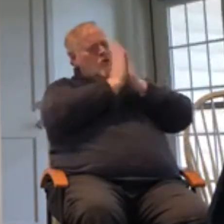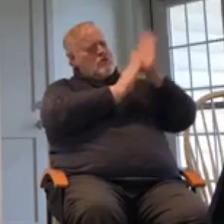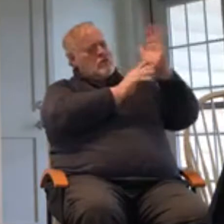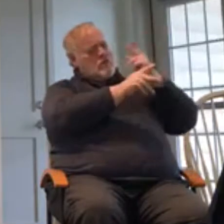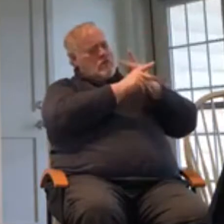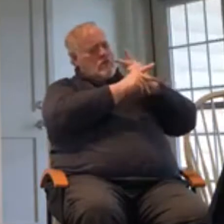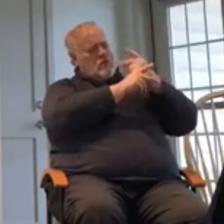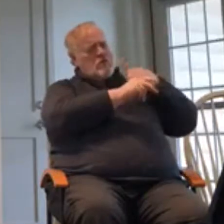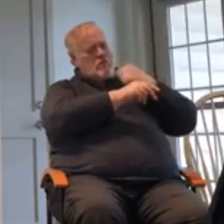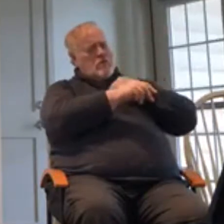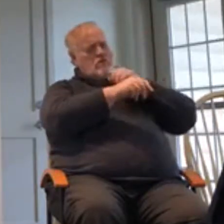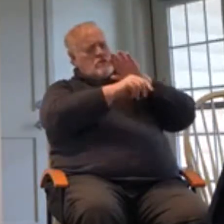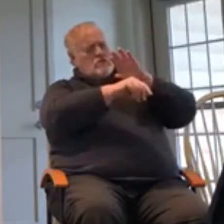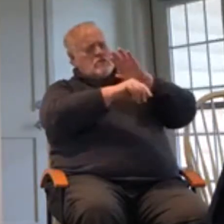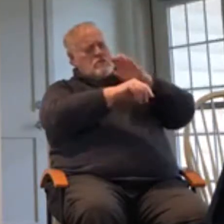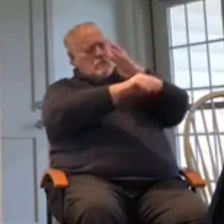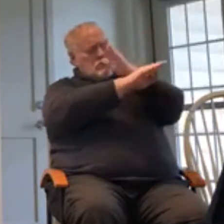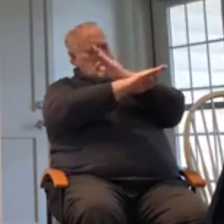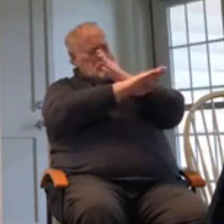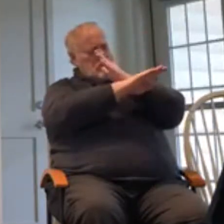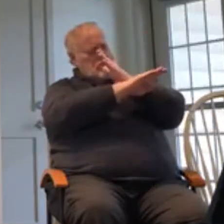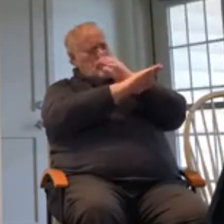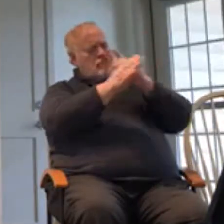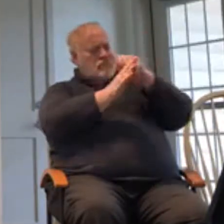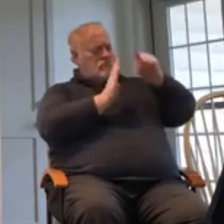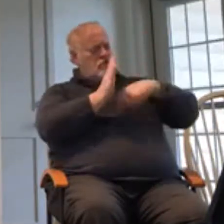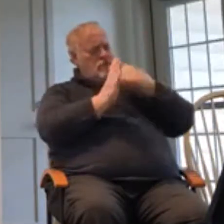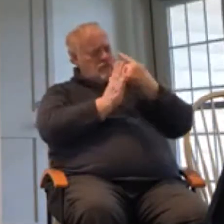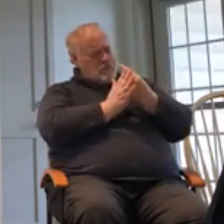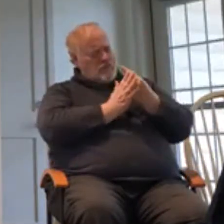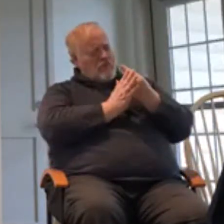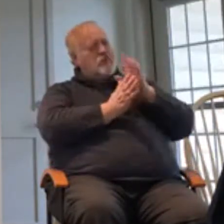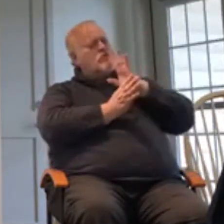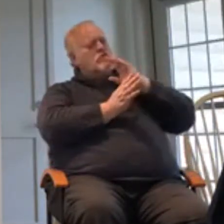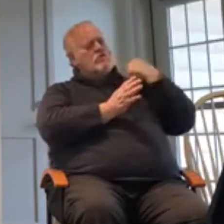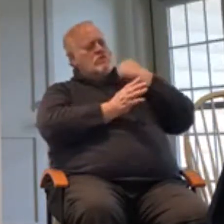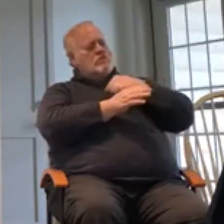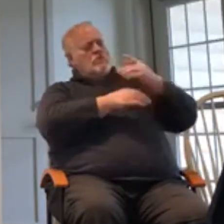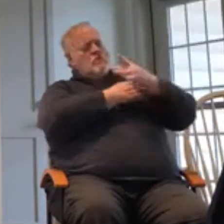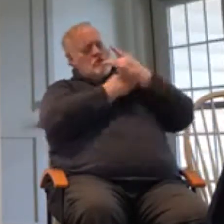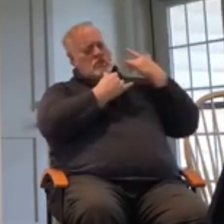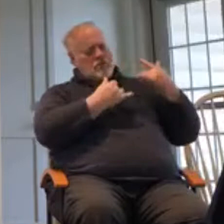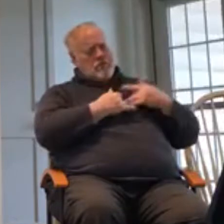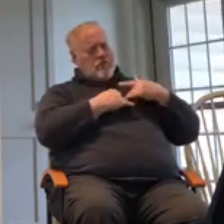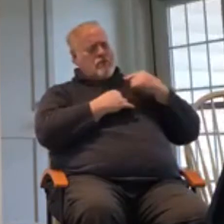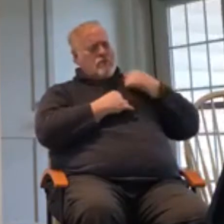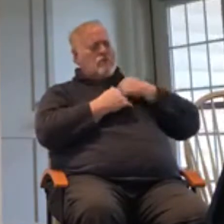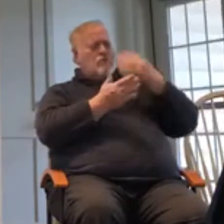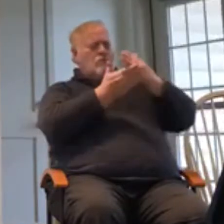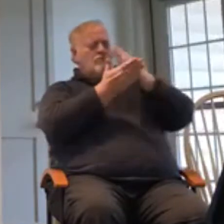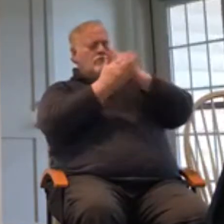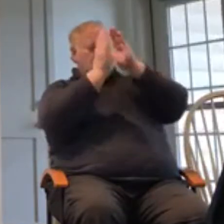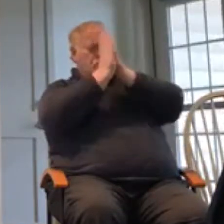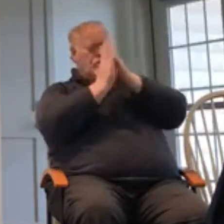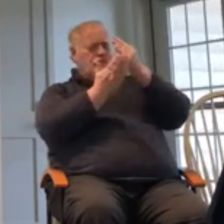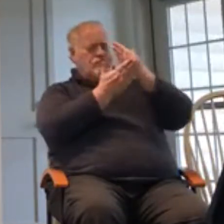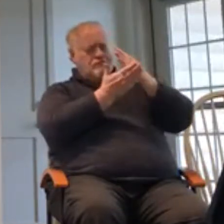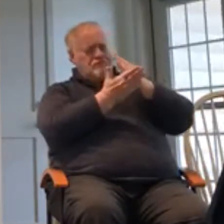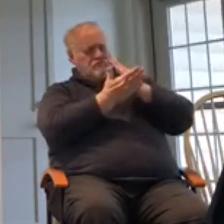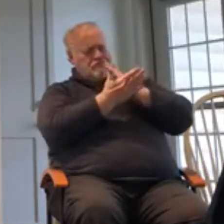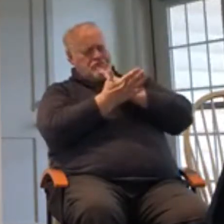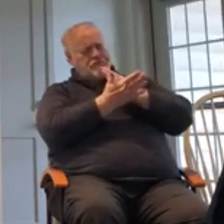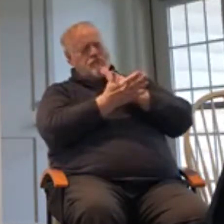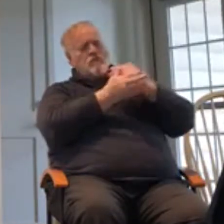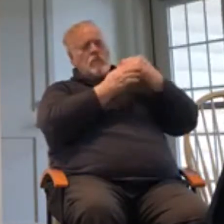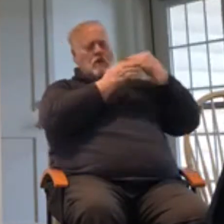keep us safe during this hour. And Lord, just speak to our hearts. And we have so many prayer requests that are